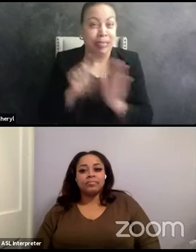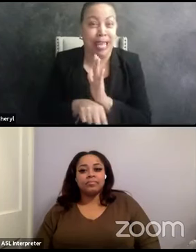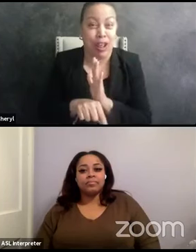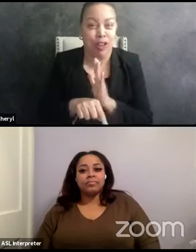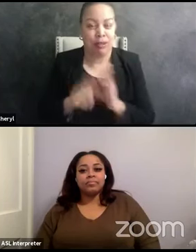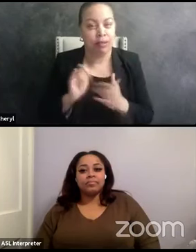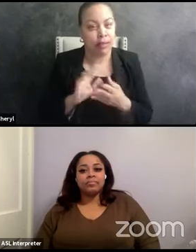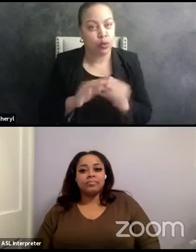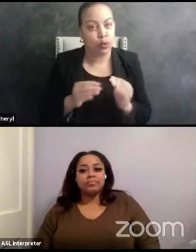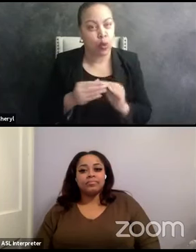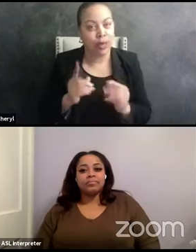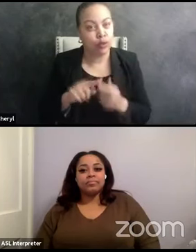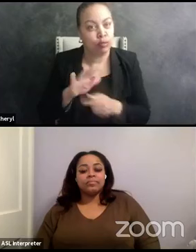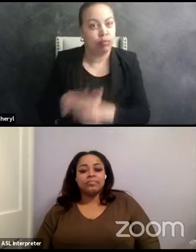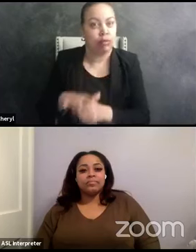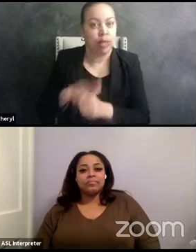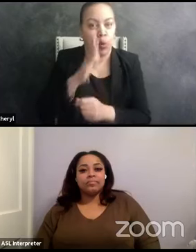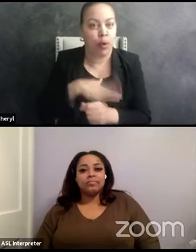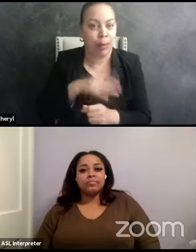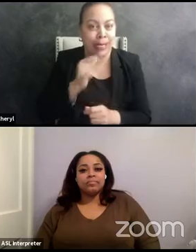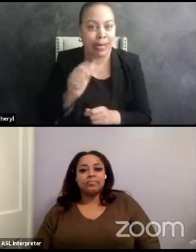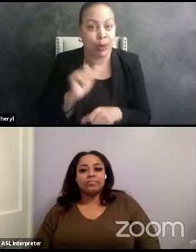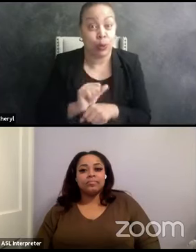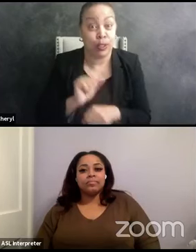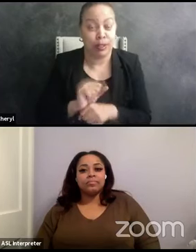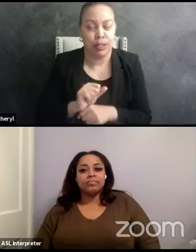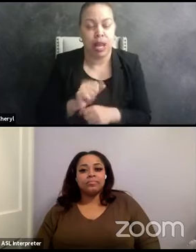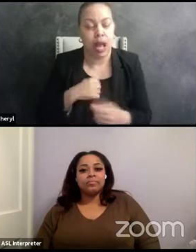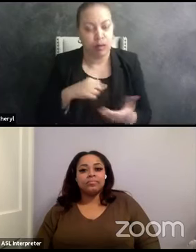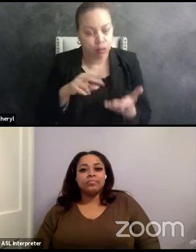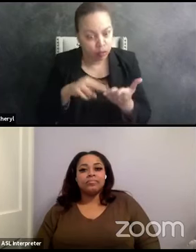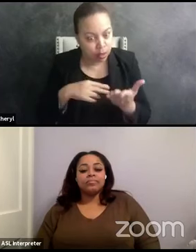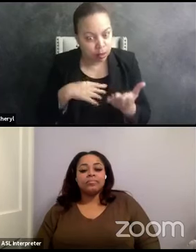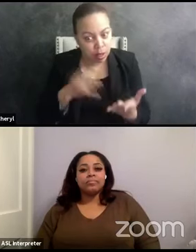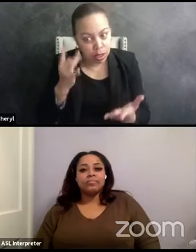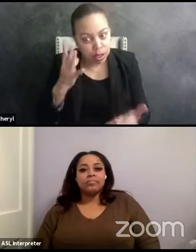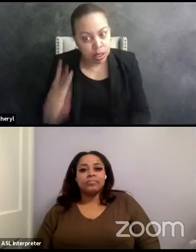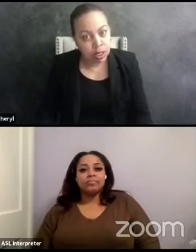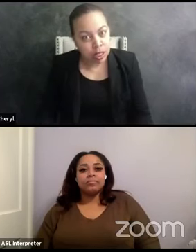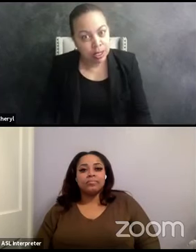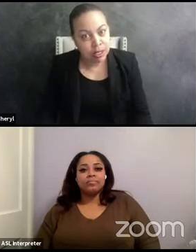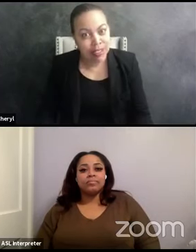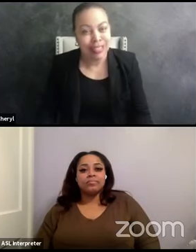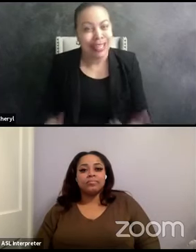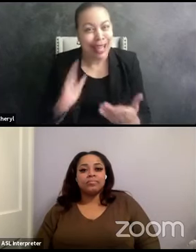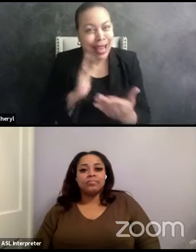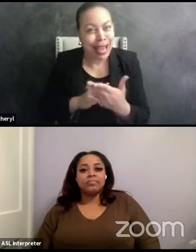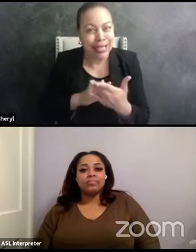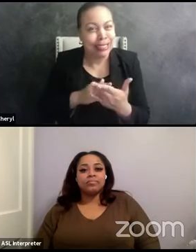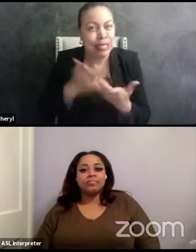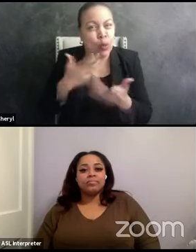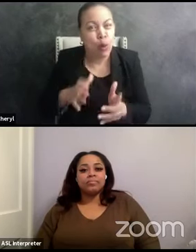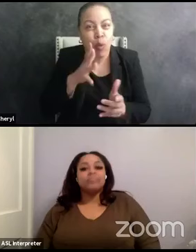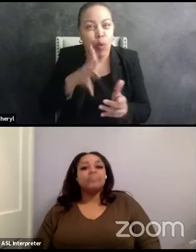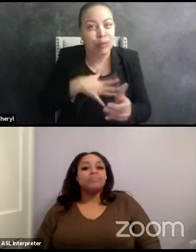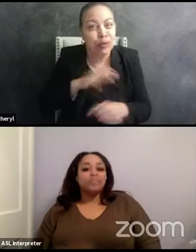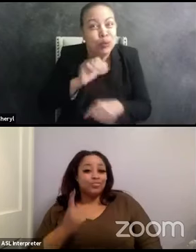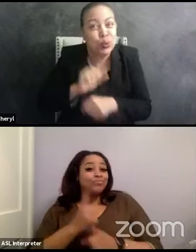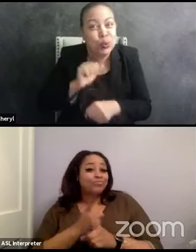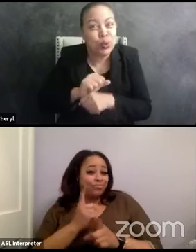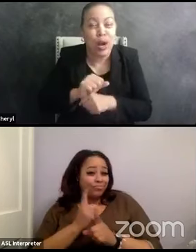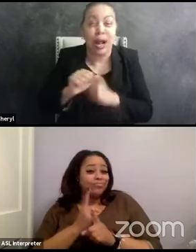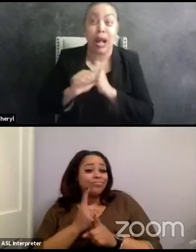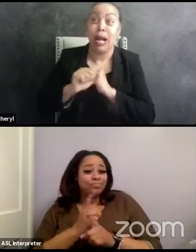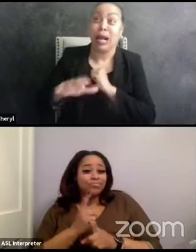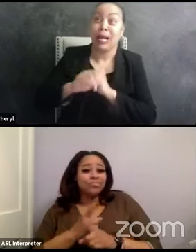is the most absurd nonsense, like weird anti-women's work propaganda. Right. Right. Like, Right. you know, You're